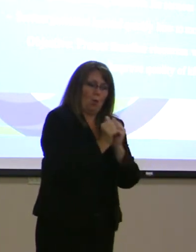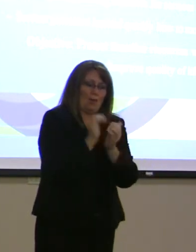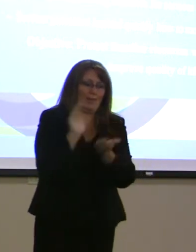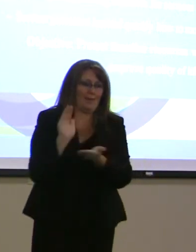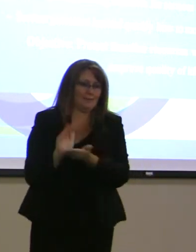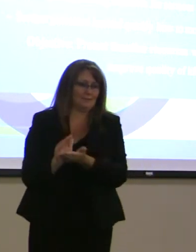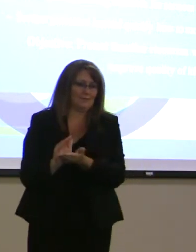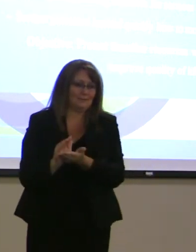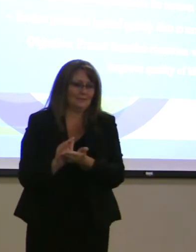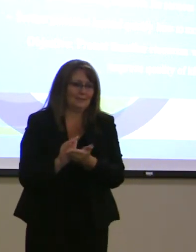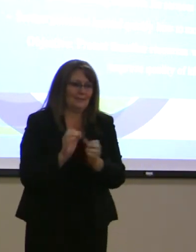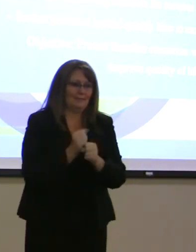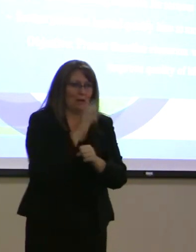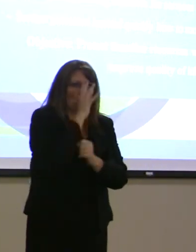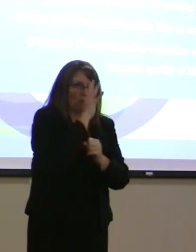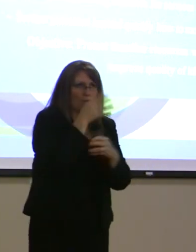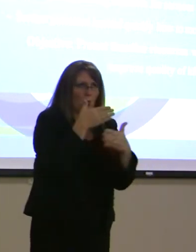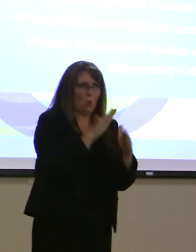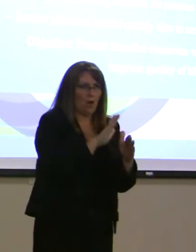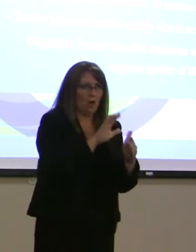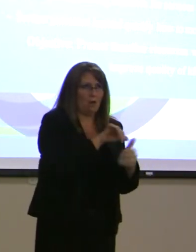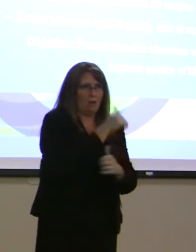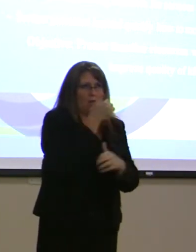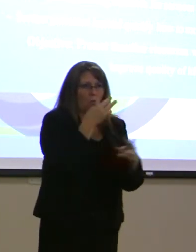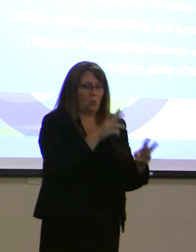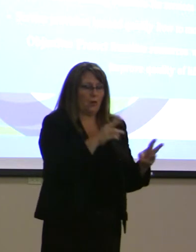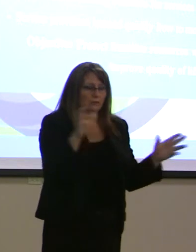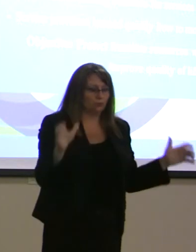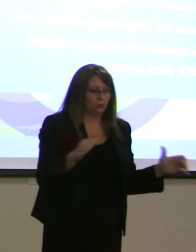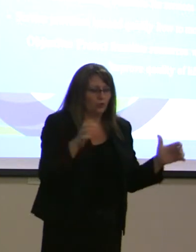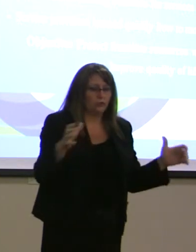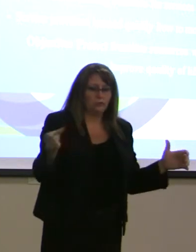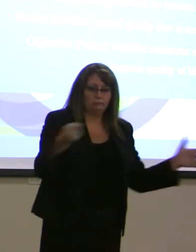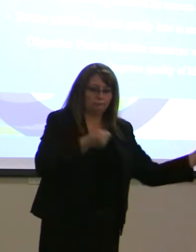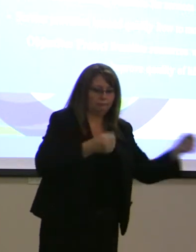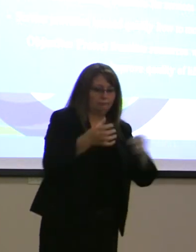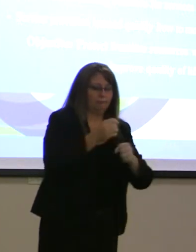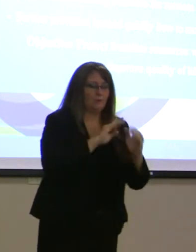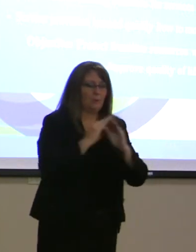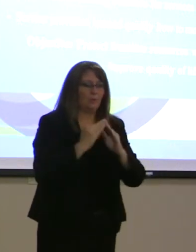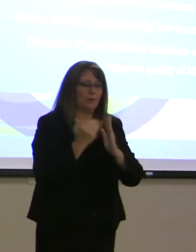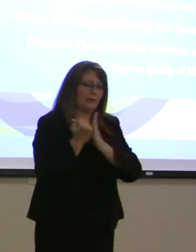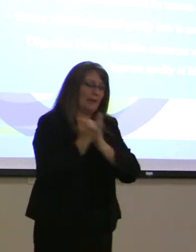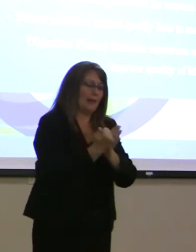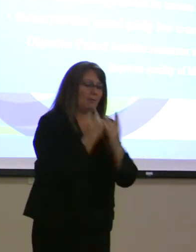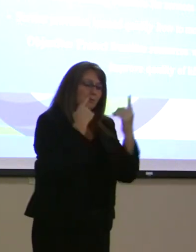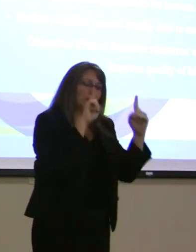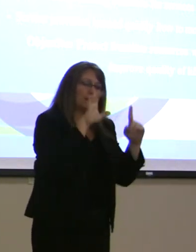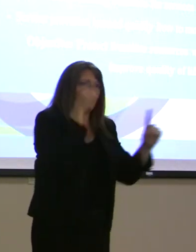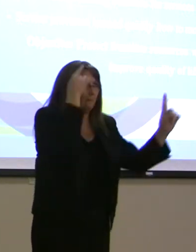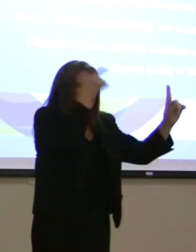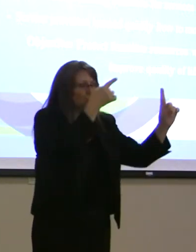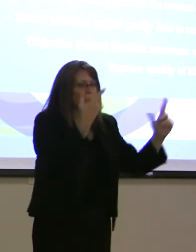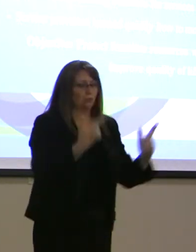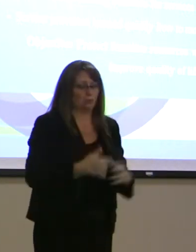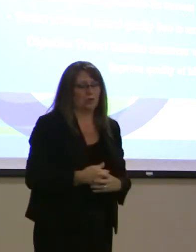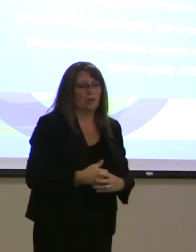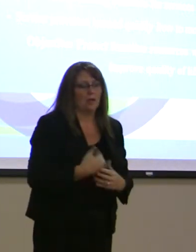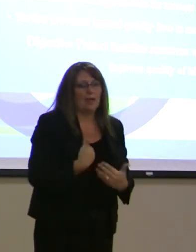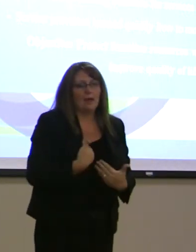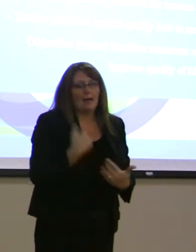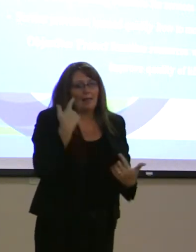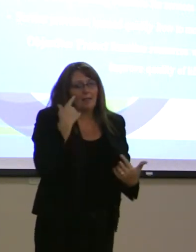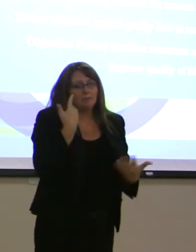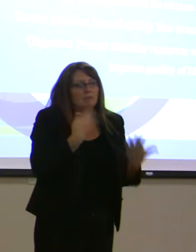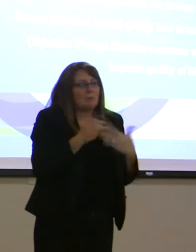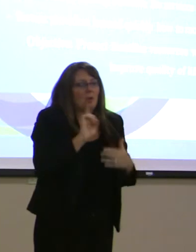finding creative ways and alternative ways and encouraging and bringing in their community to help them achieve their mission. And I think no matter where we are,